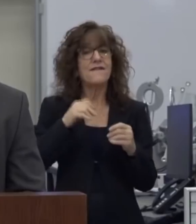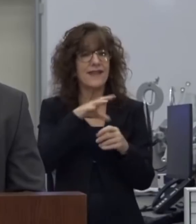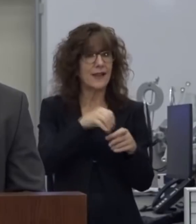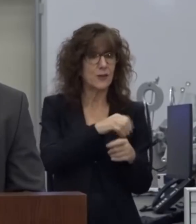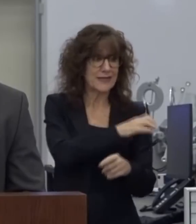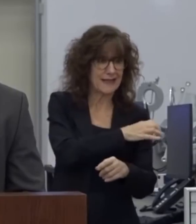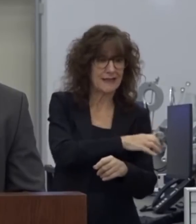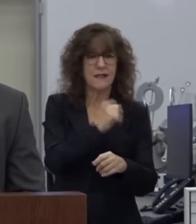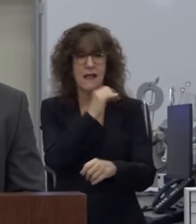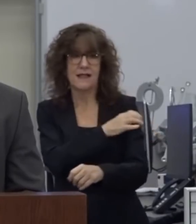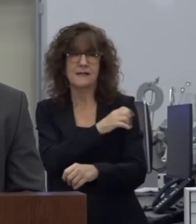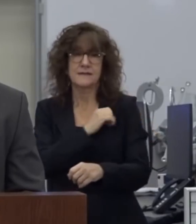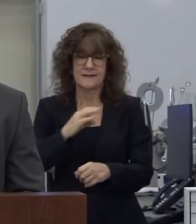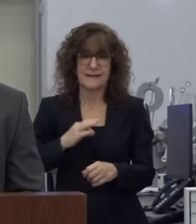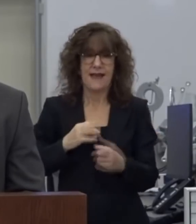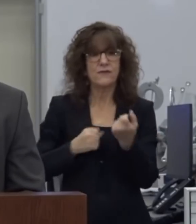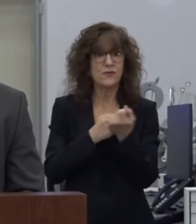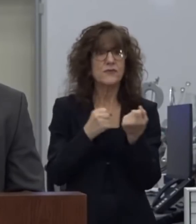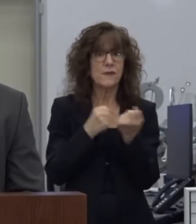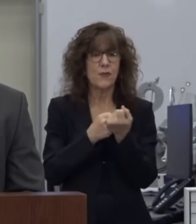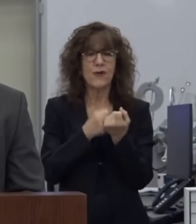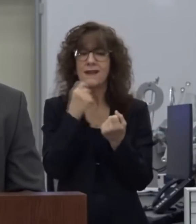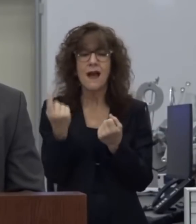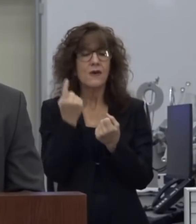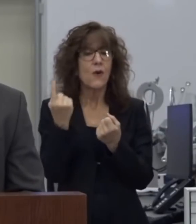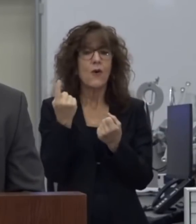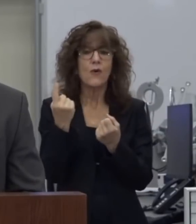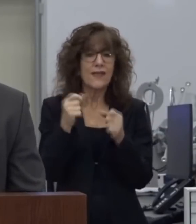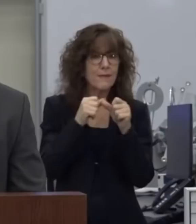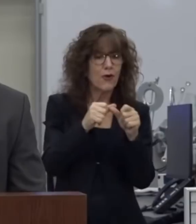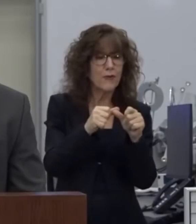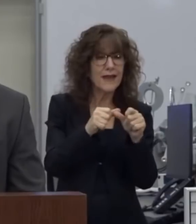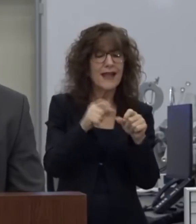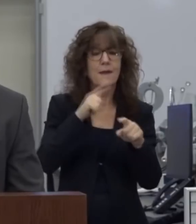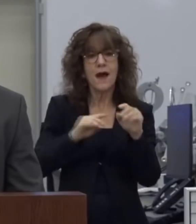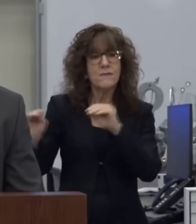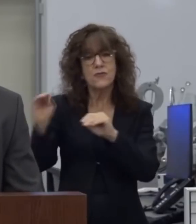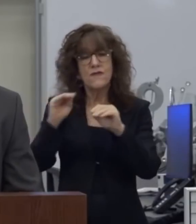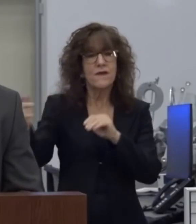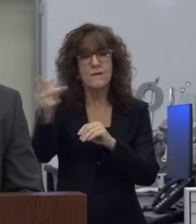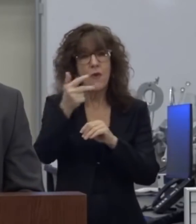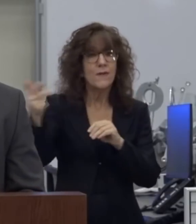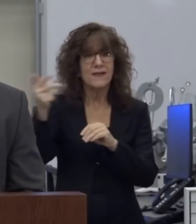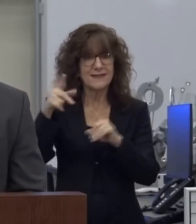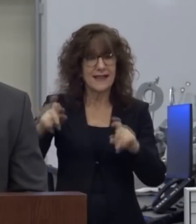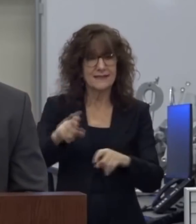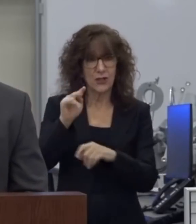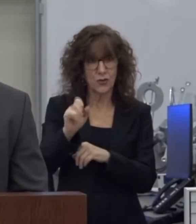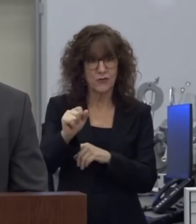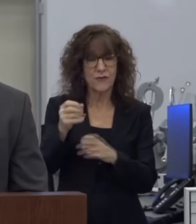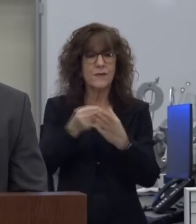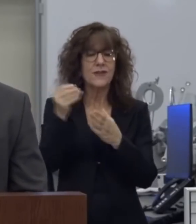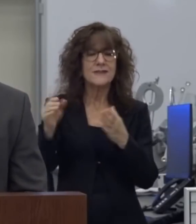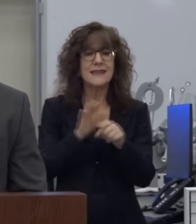and non-clinical staff to support not only the permanent sites, but our mobile testing units. We have purchased